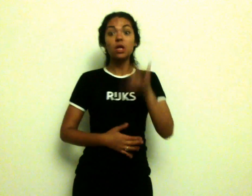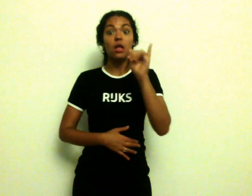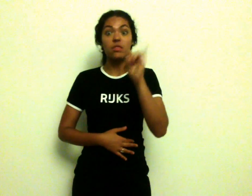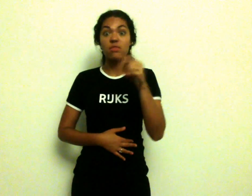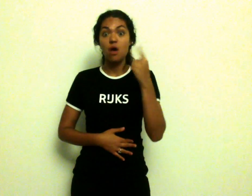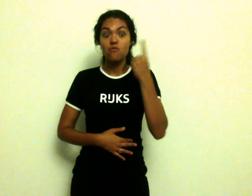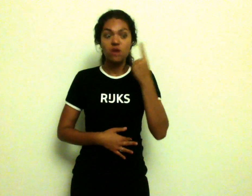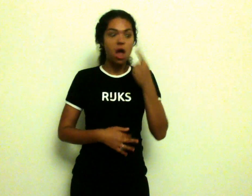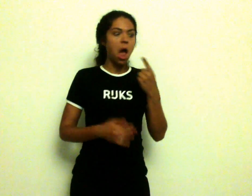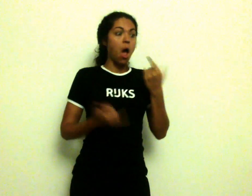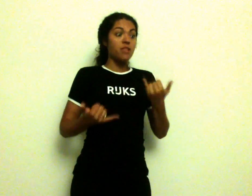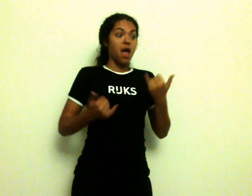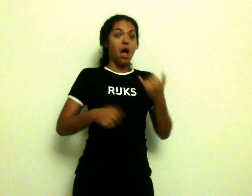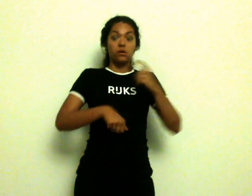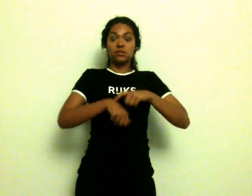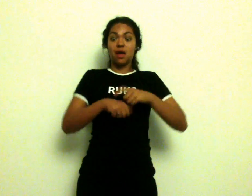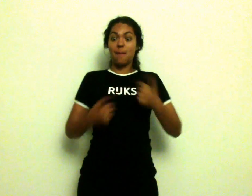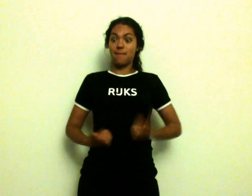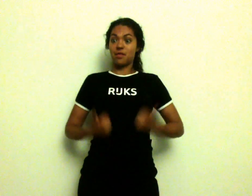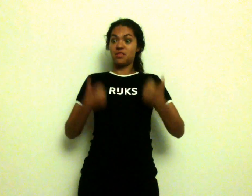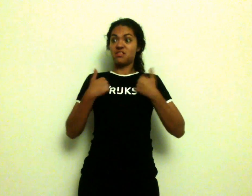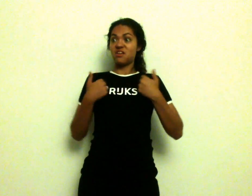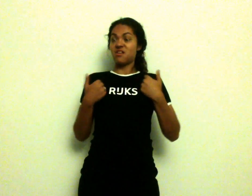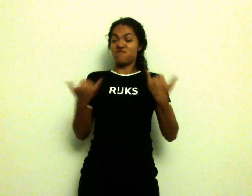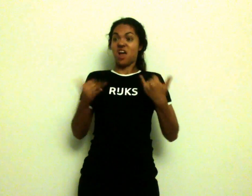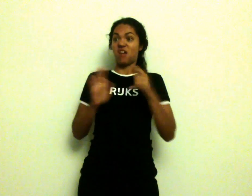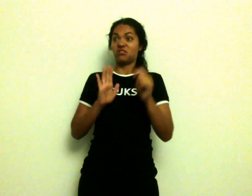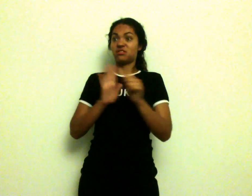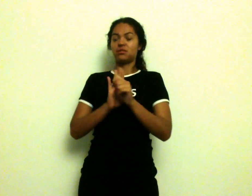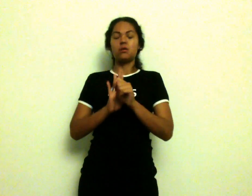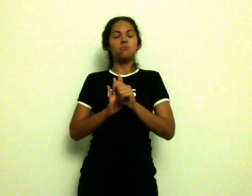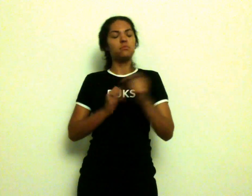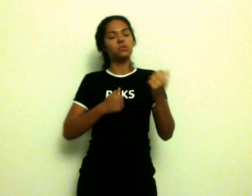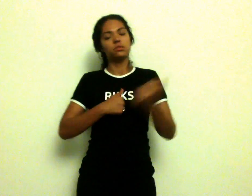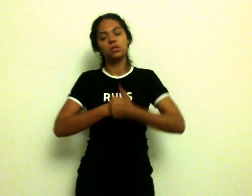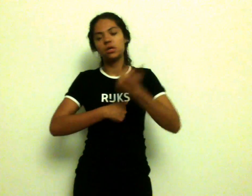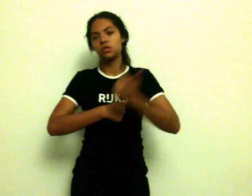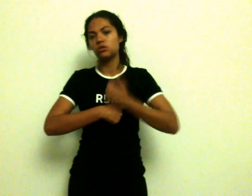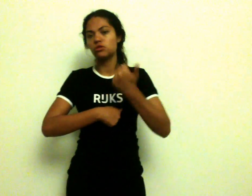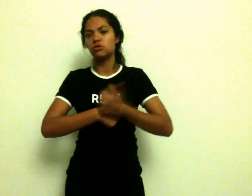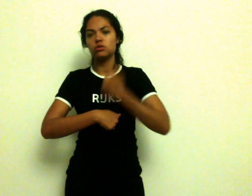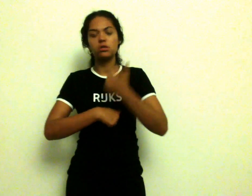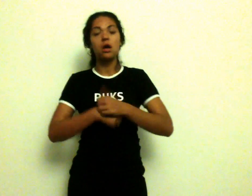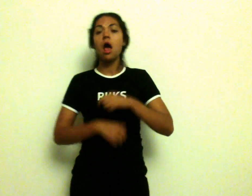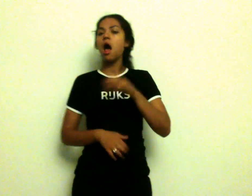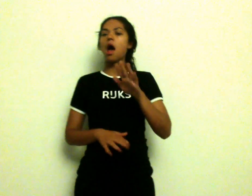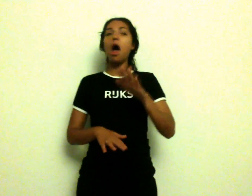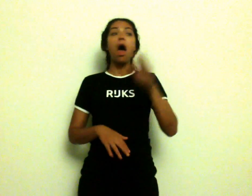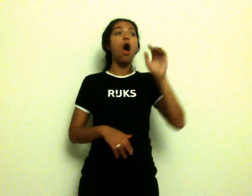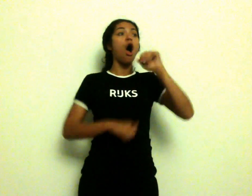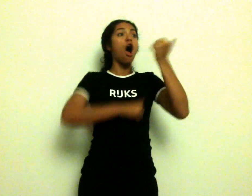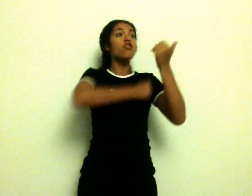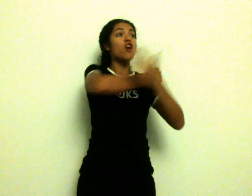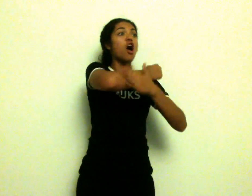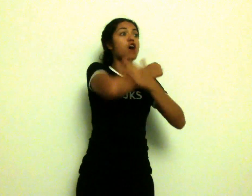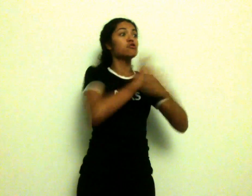in dangerous times, not because of attacks from outside of this land, but because this land no longer knows